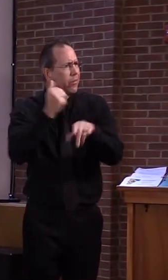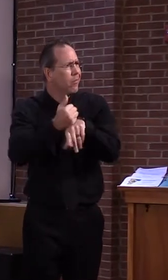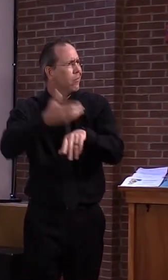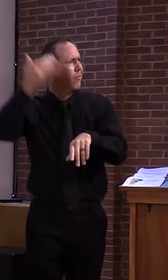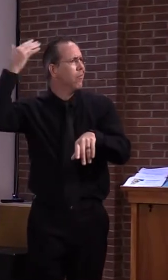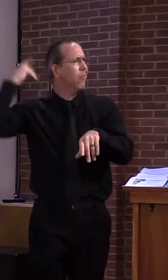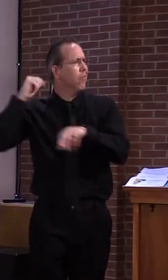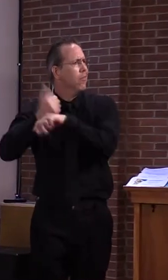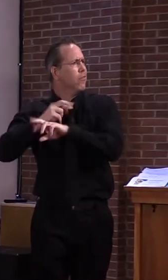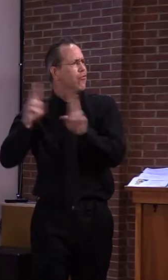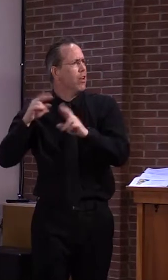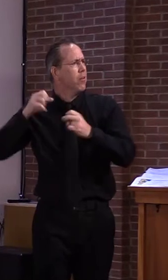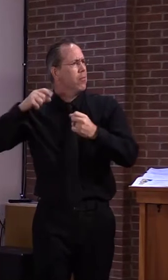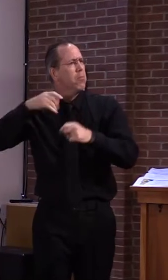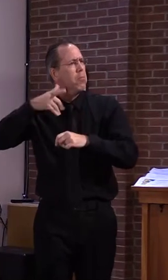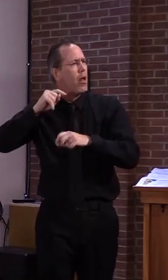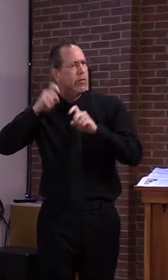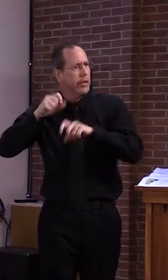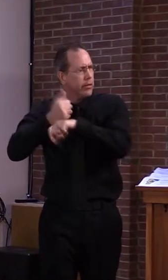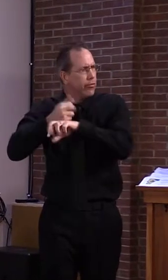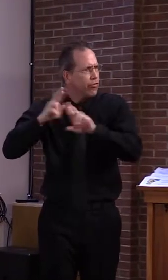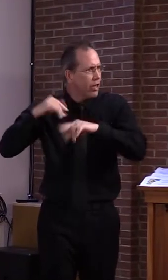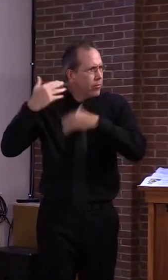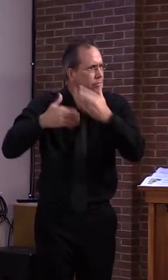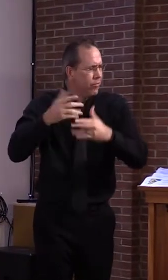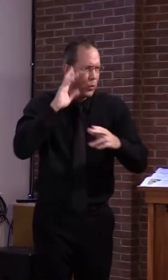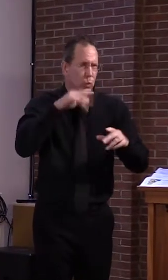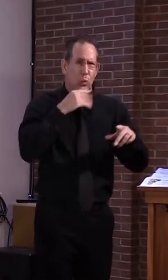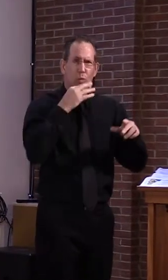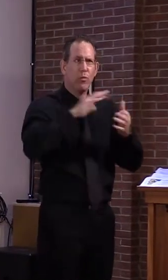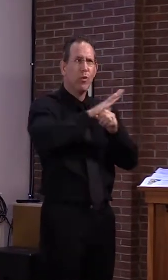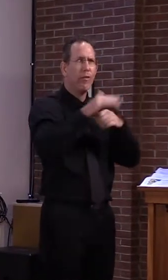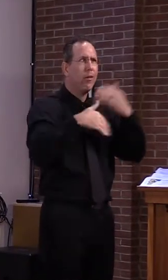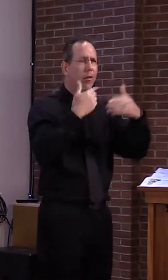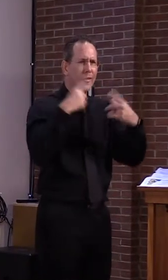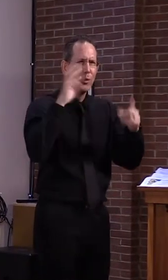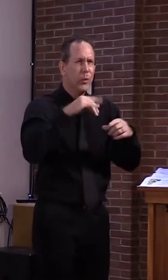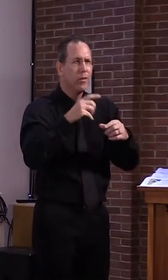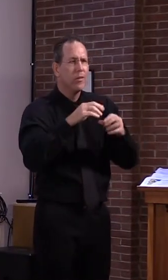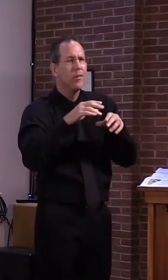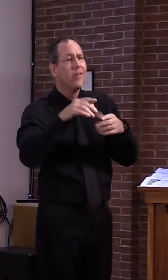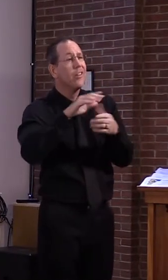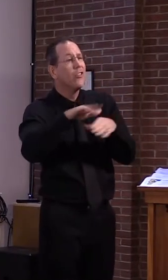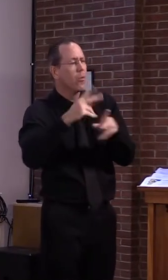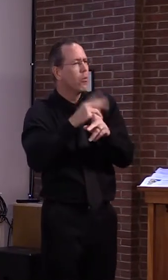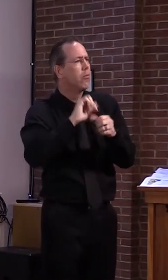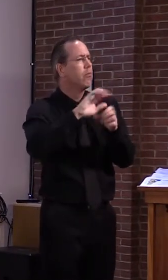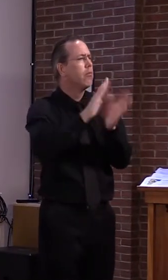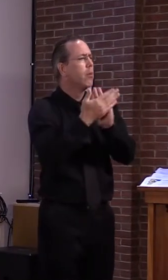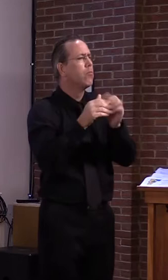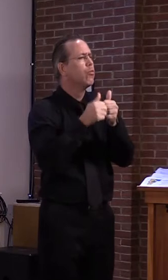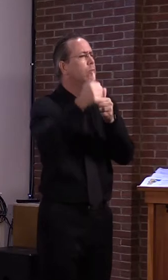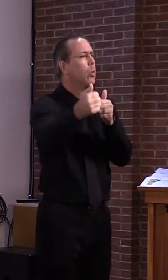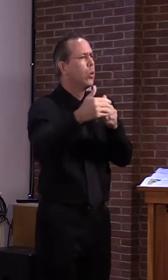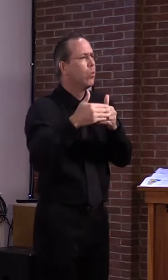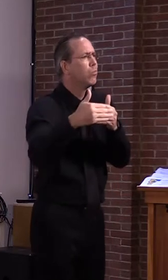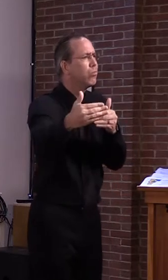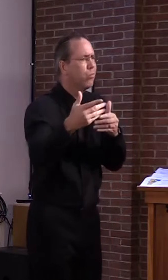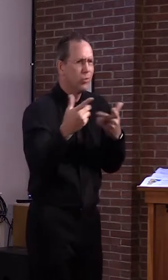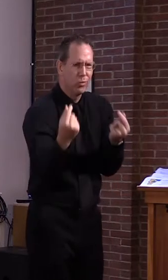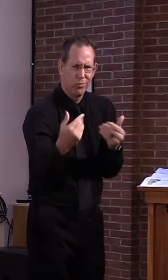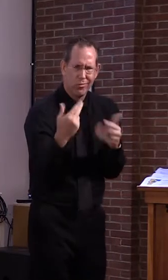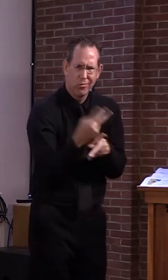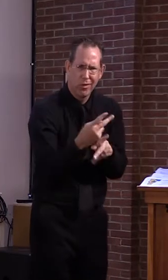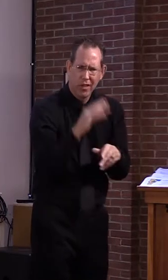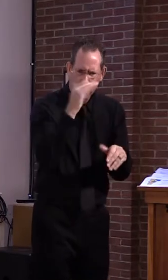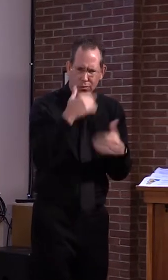Calvin, we set them up as soon as we saw the trend of what it was going to look like. As you remember,